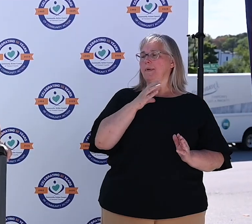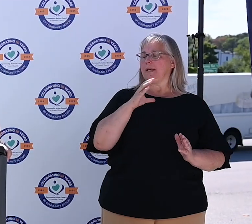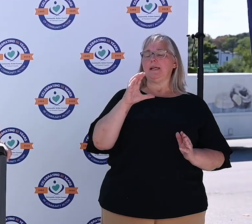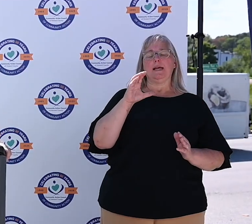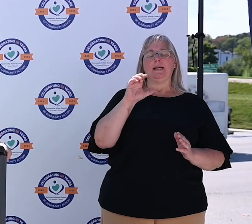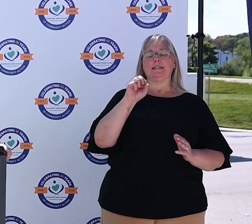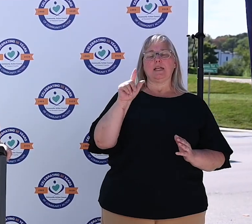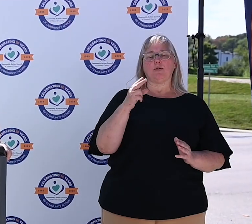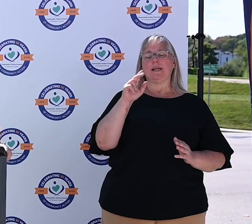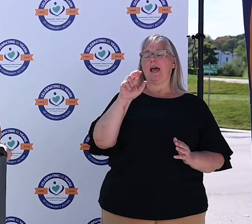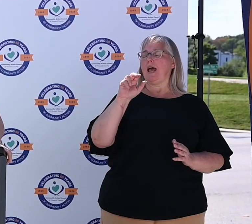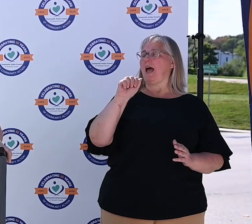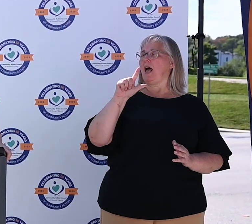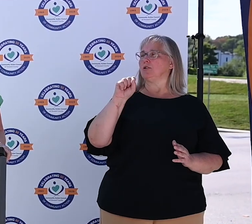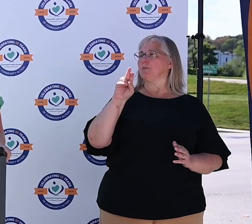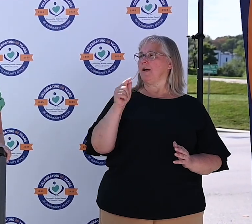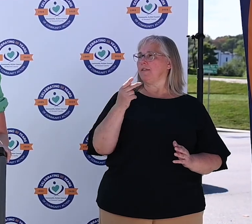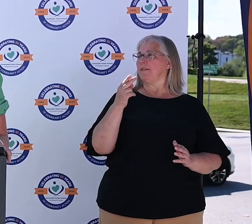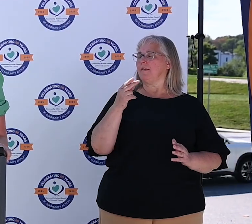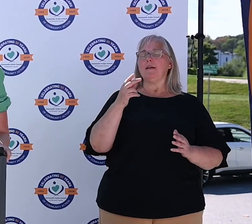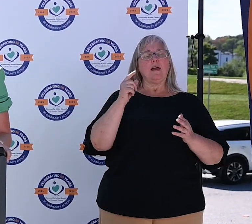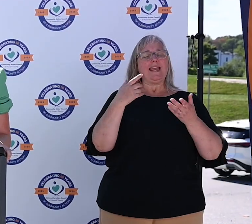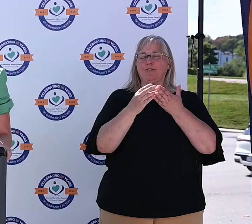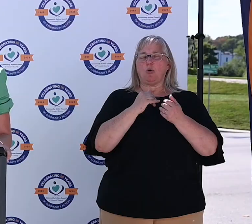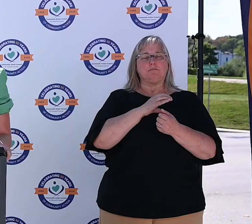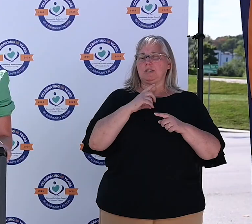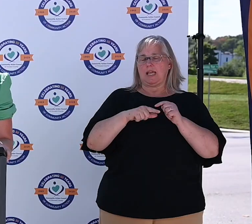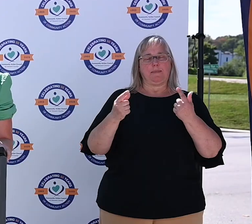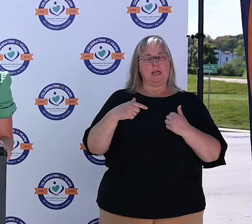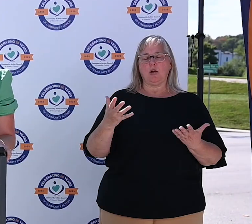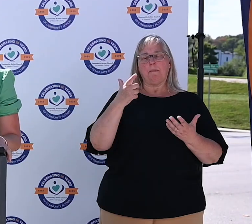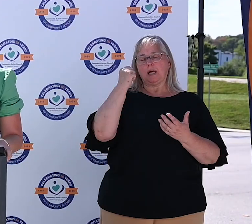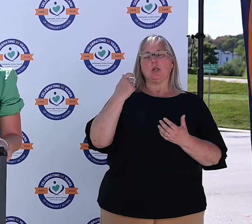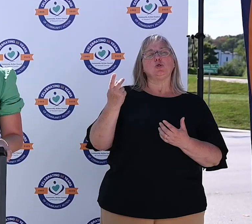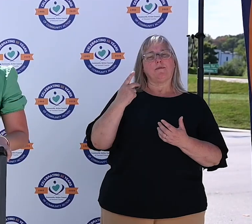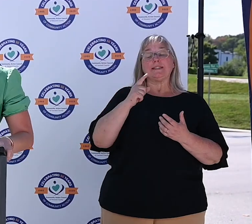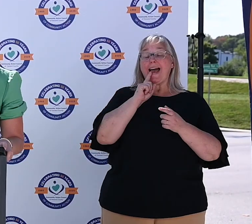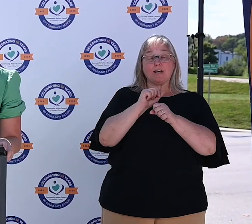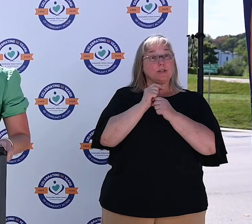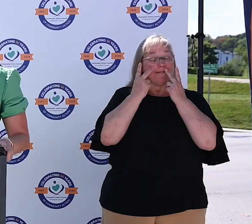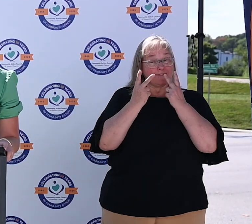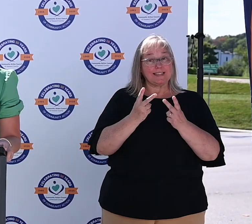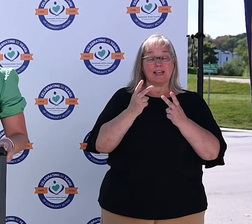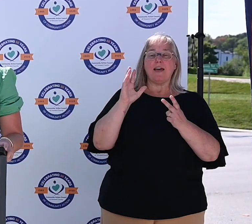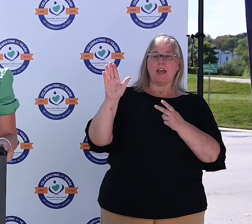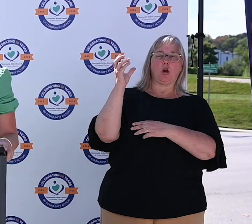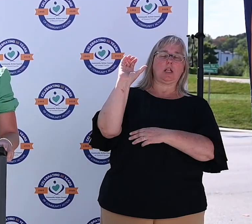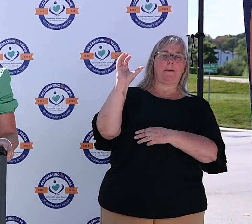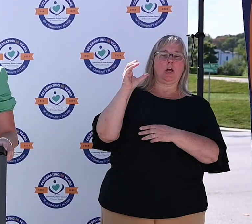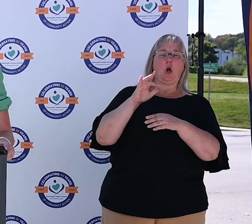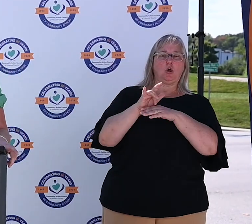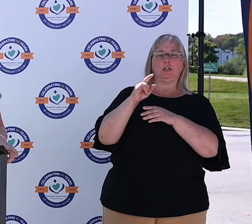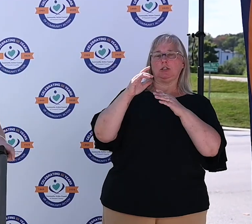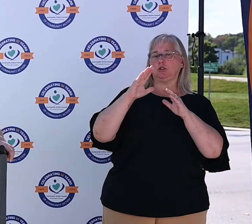the Congresswoman cannot be here this morning, I feel very grateful to be here because the two of us actually got to visit their Columbia Early